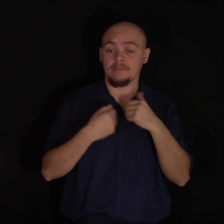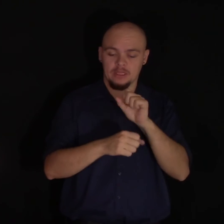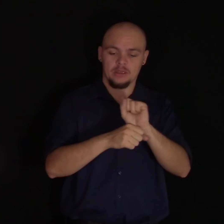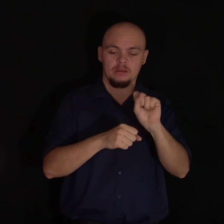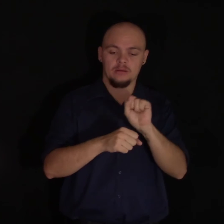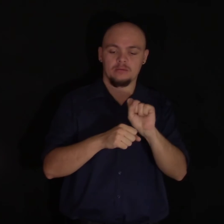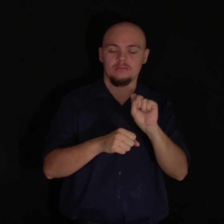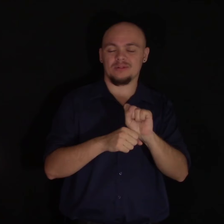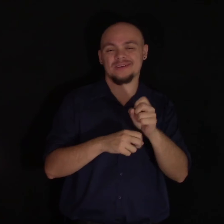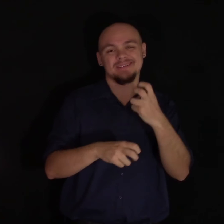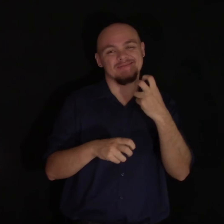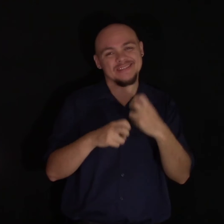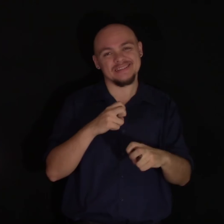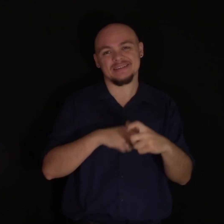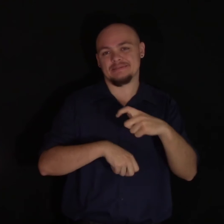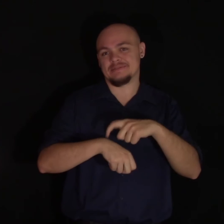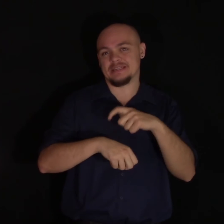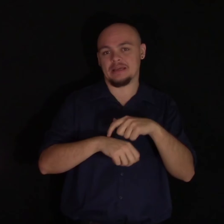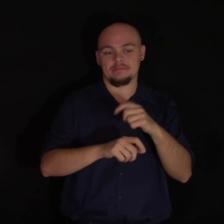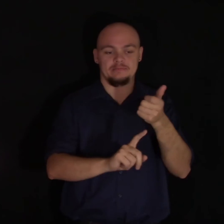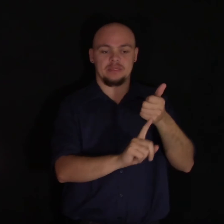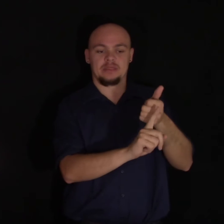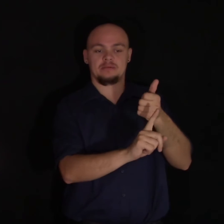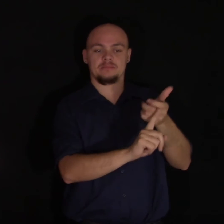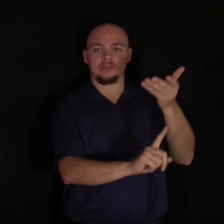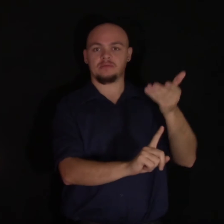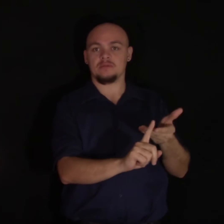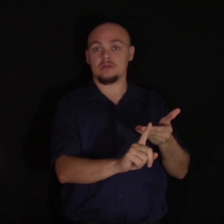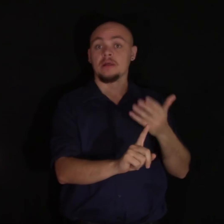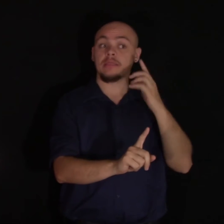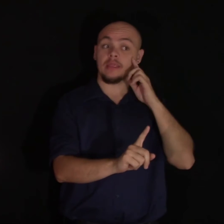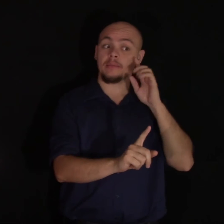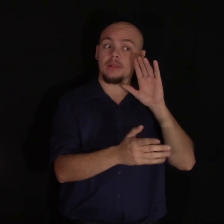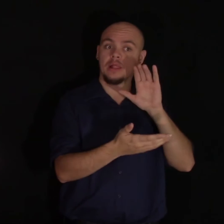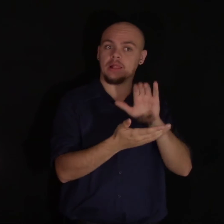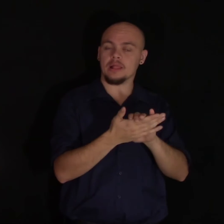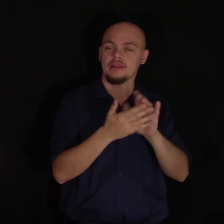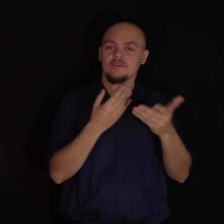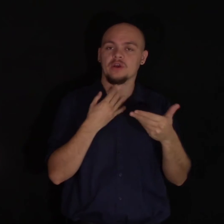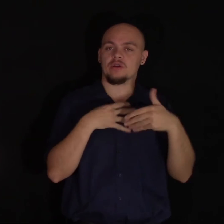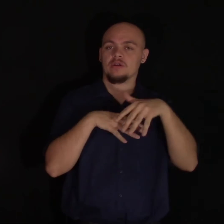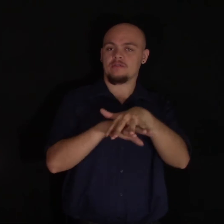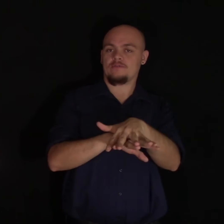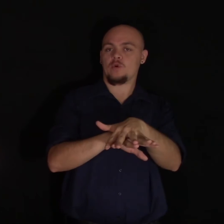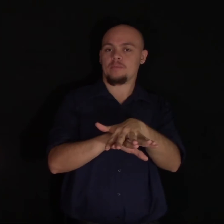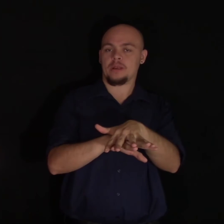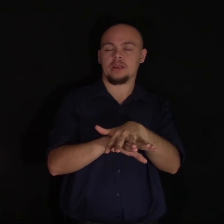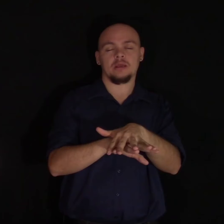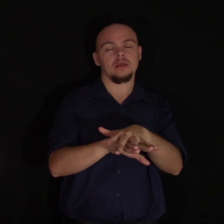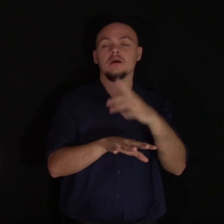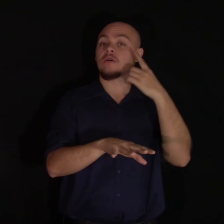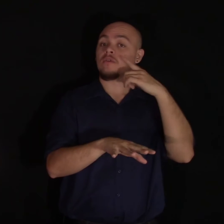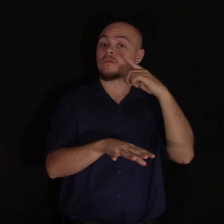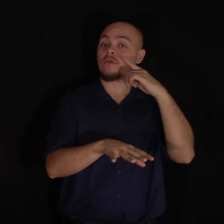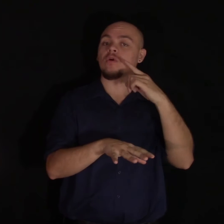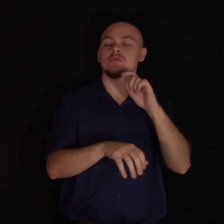to be themselves at work because they believe conformity is critical to their long-term career